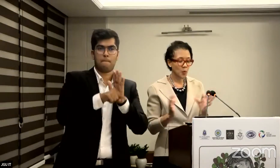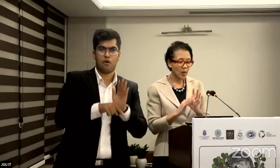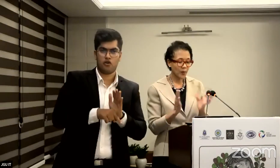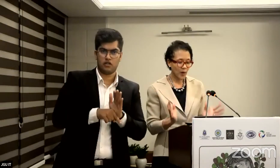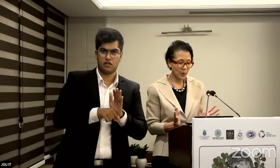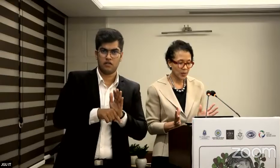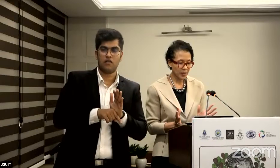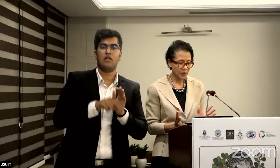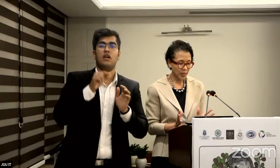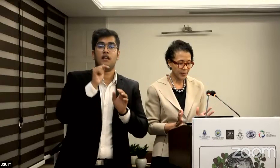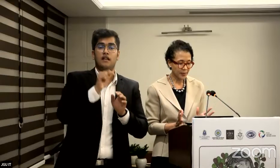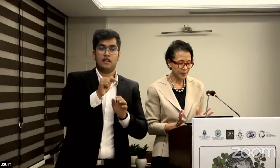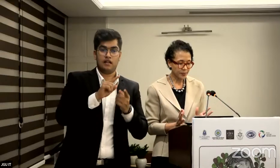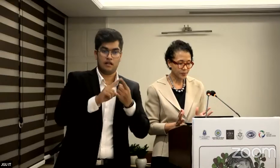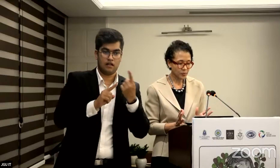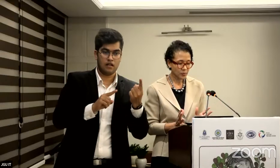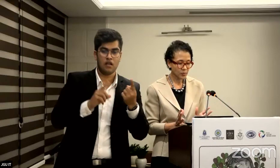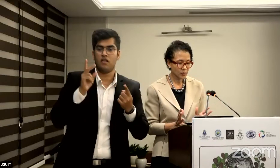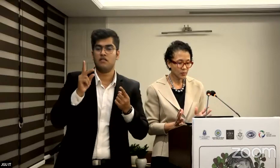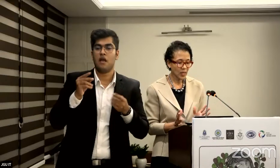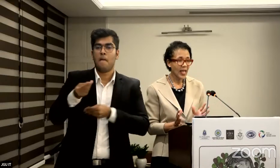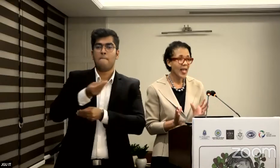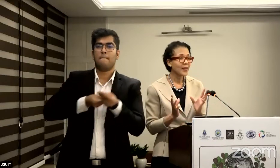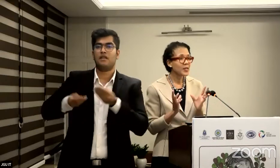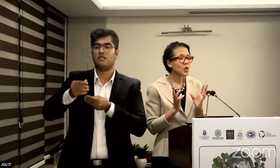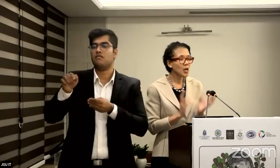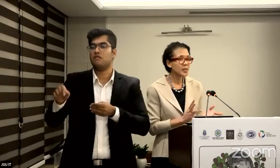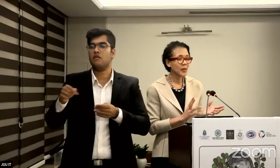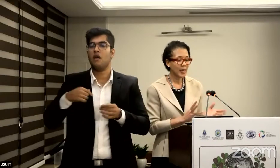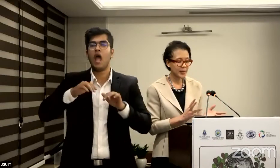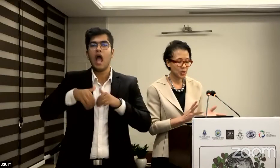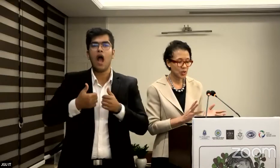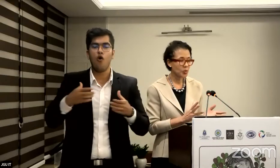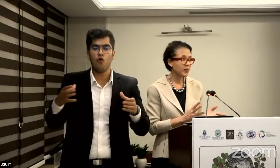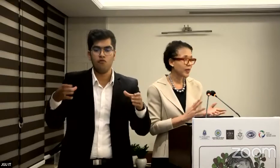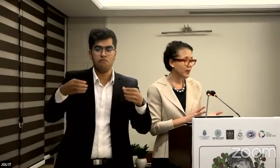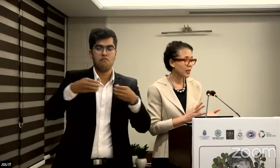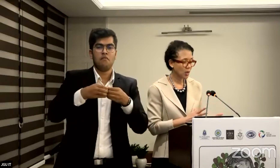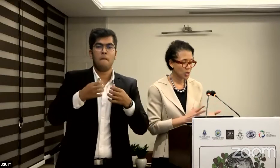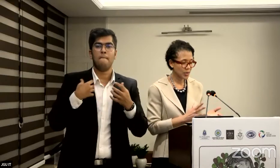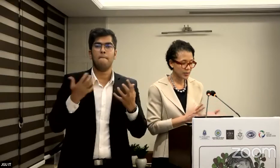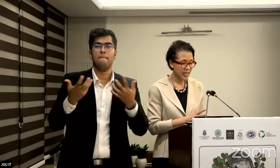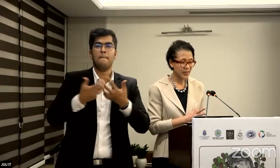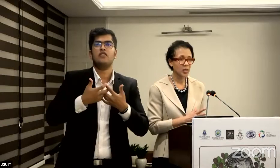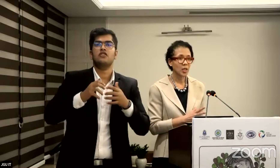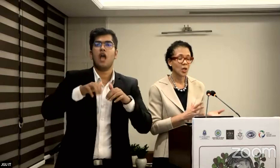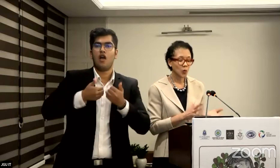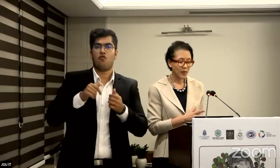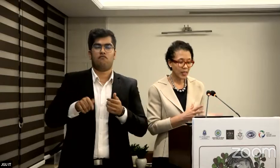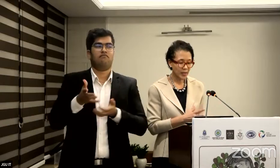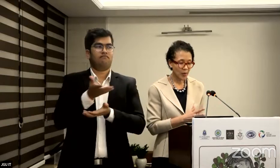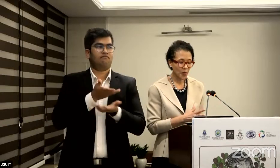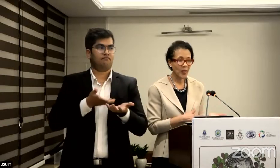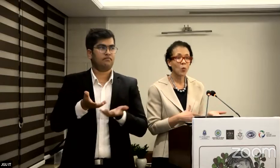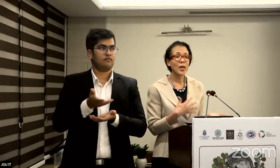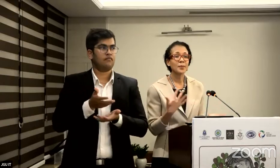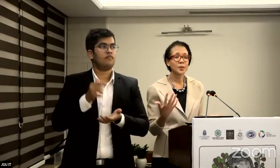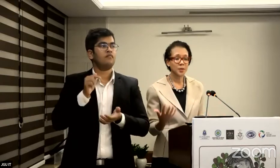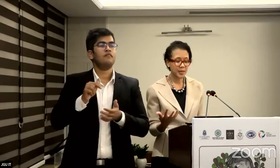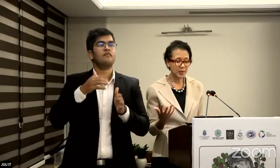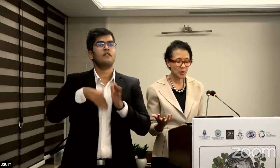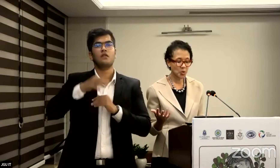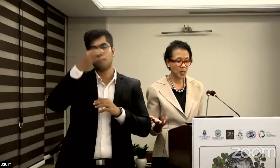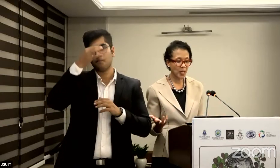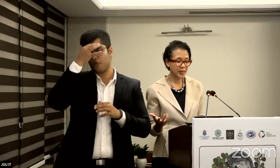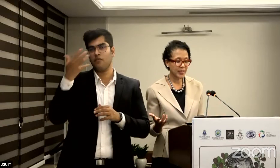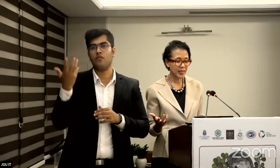within the broader framework of trade. And this also has to do, to a very large extent, with the conundrum that one